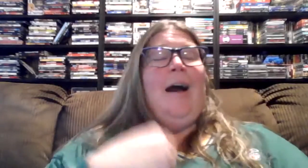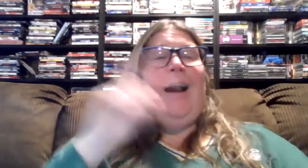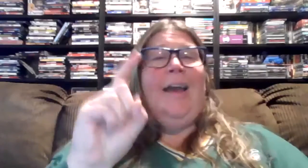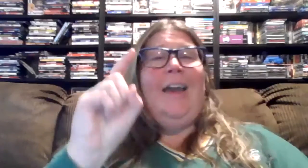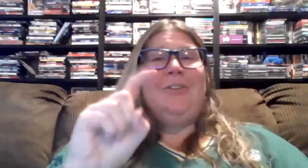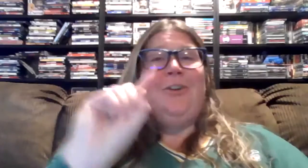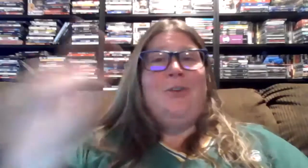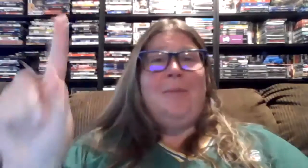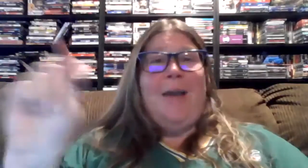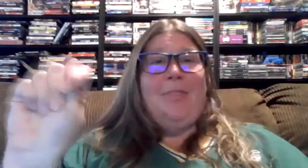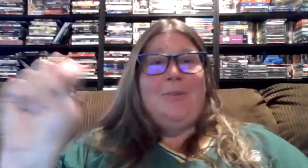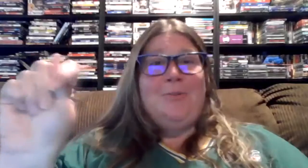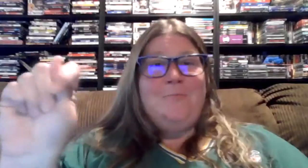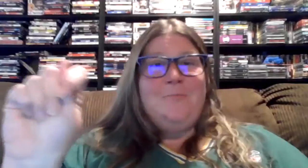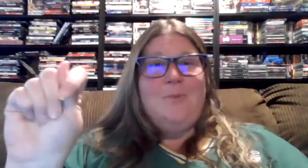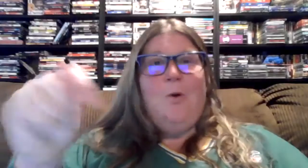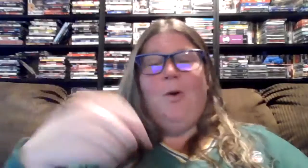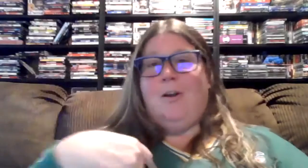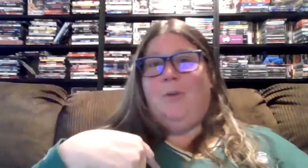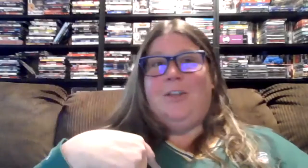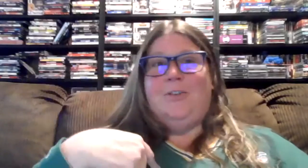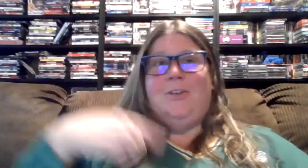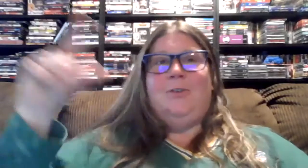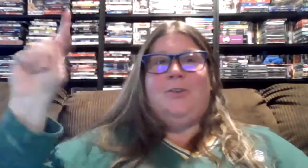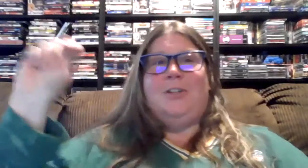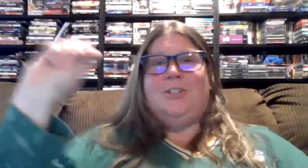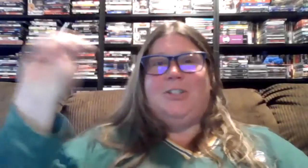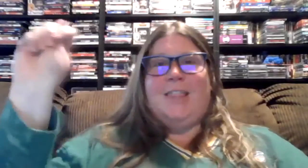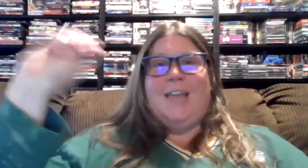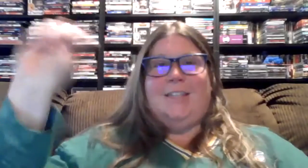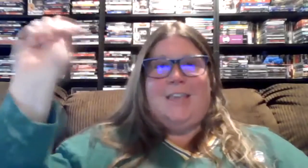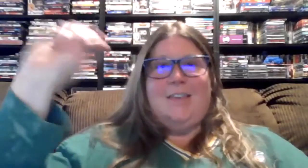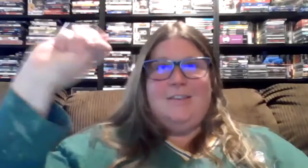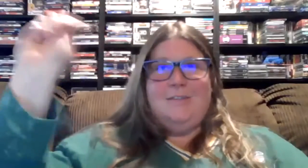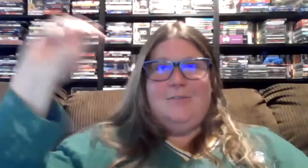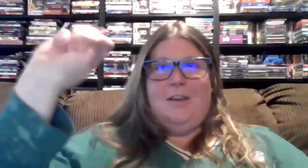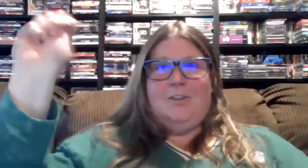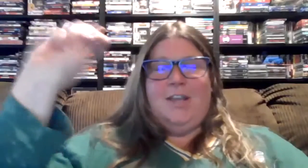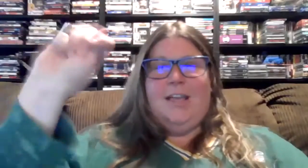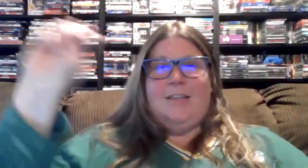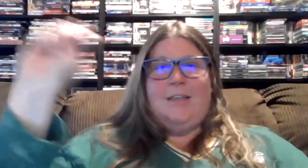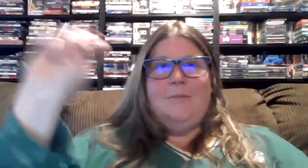I have to go to the bathroom. Or what can you do? You can just shake that tea, right? How do you say Mountain